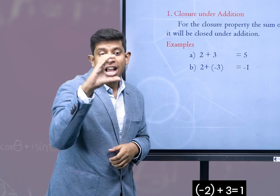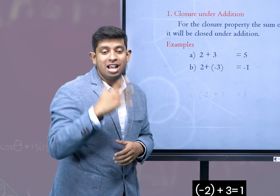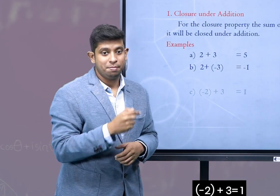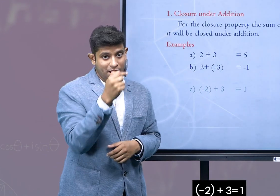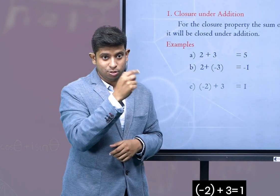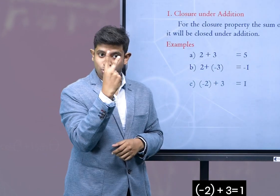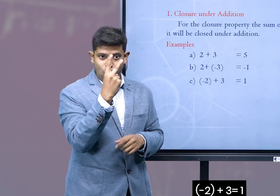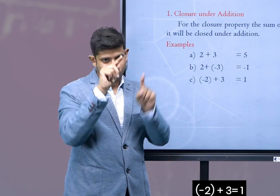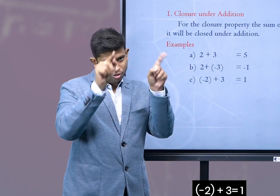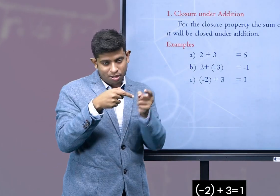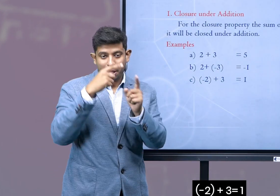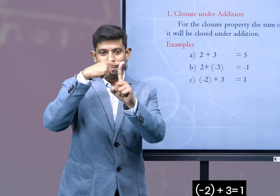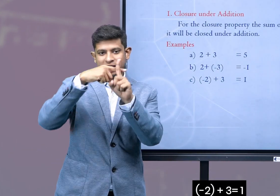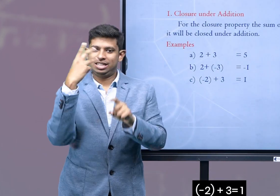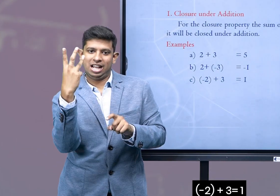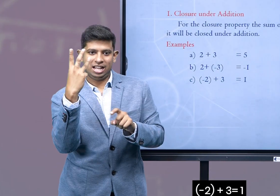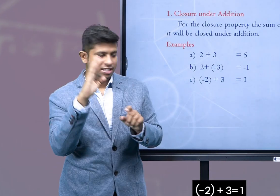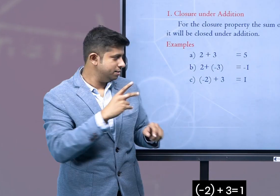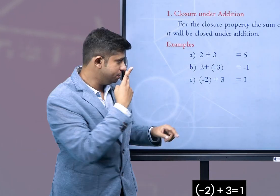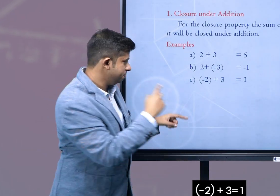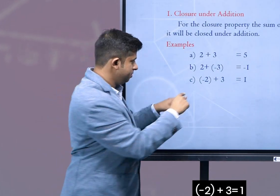Minus 2 plus 3 is equal to 1.